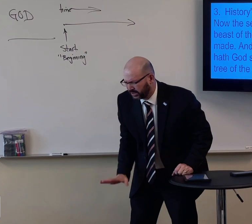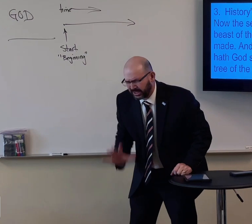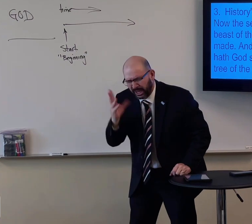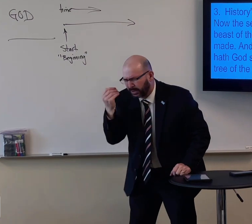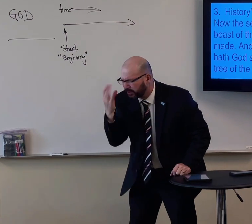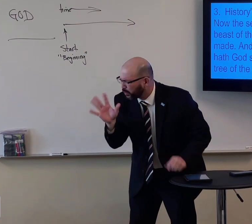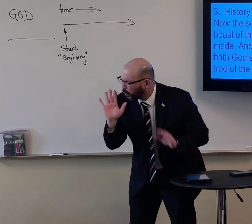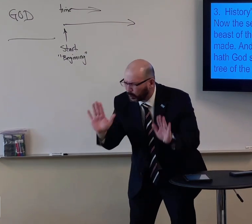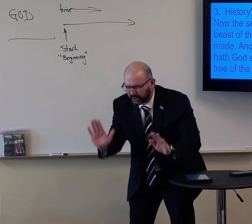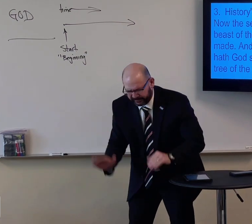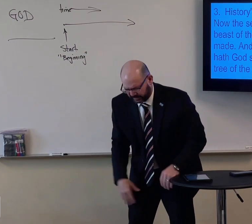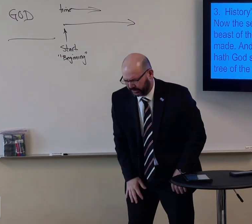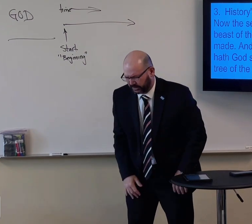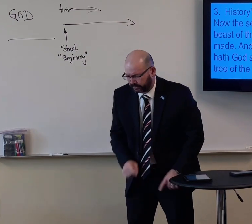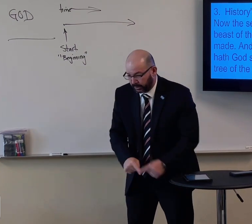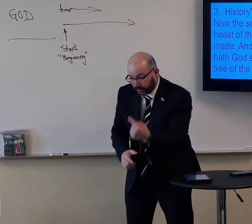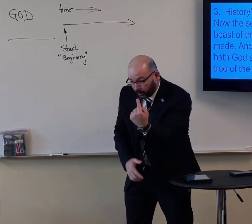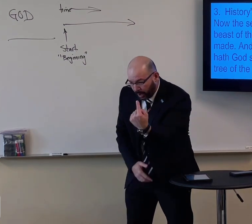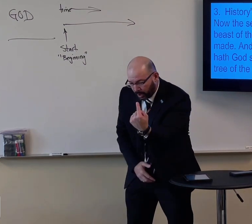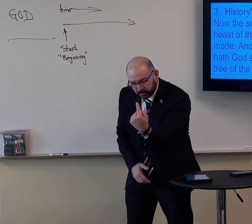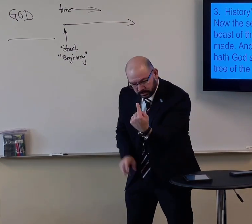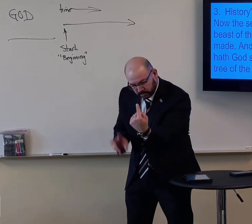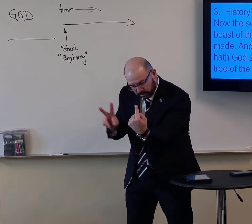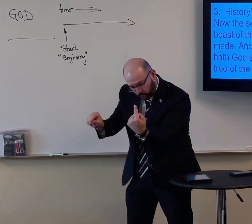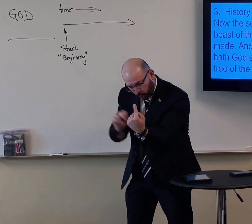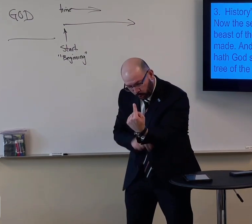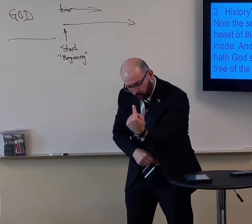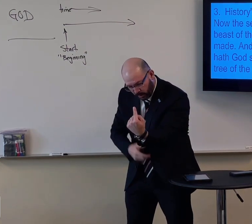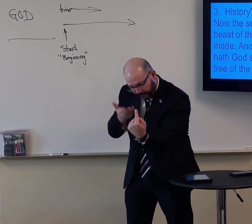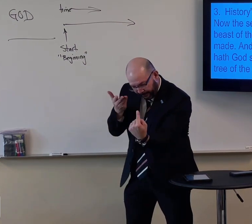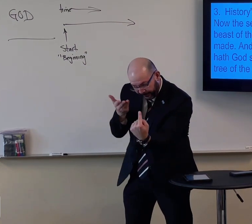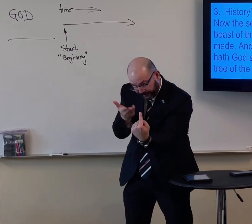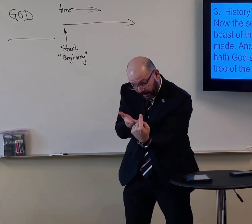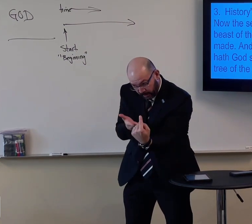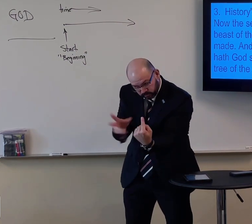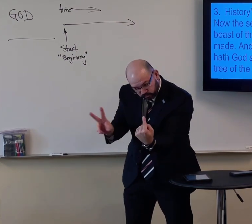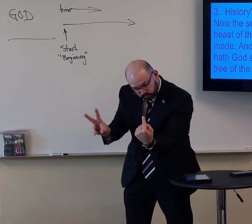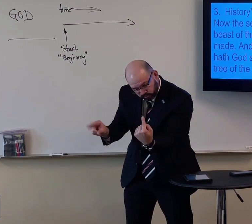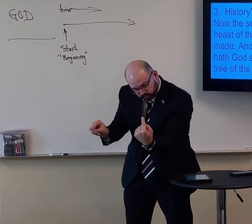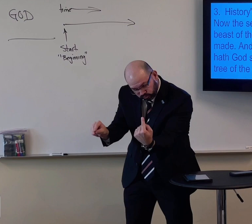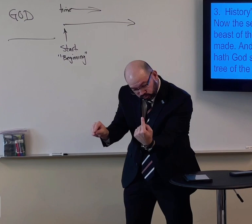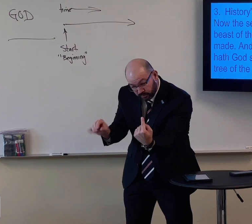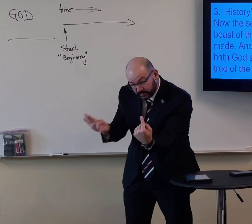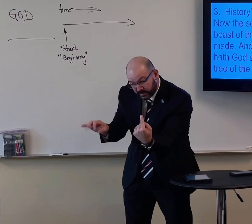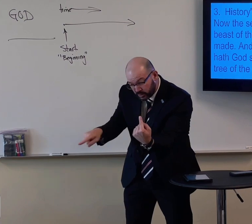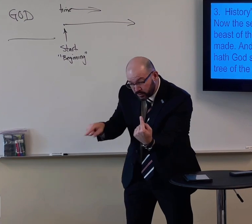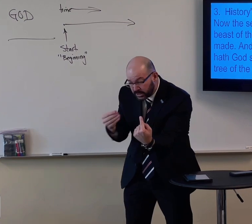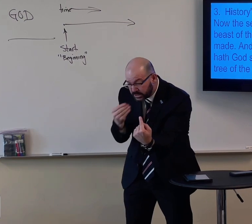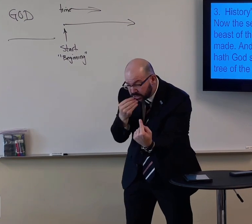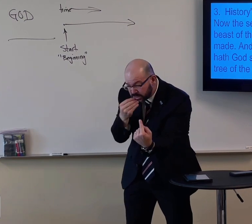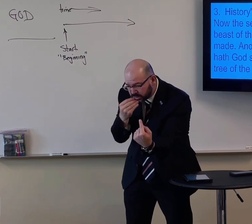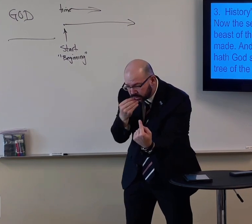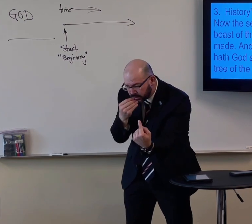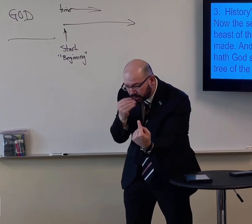garden, you can, they're beautiful, they're for you, but there's one right there in the middle of the garden that you're not supposed to eat.